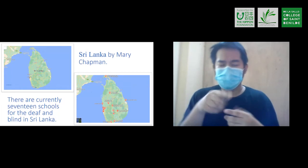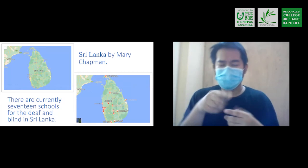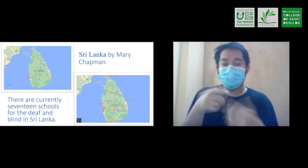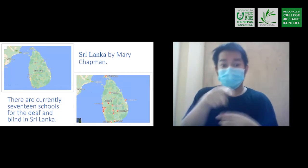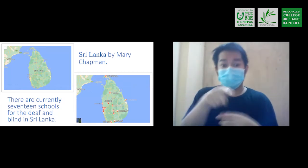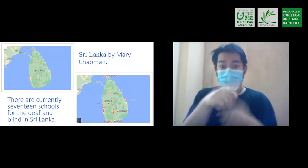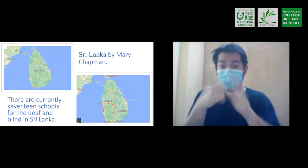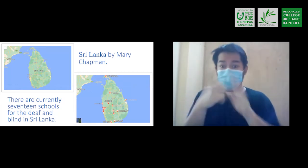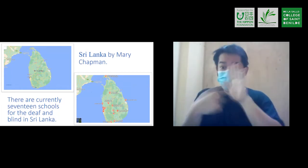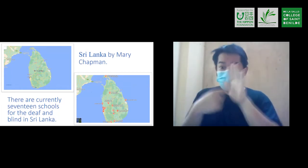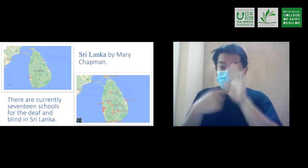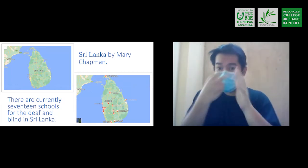mentioned, and